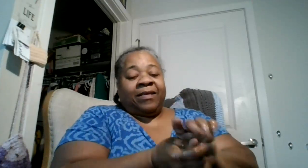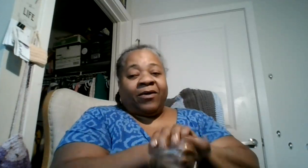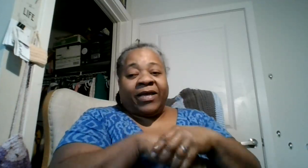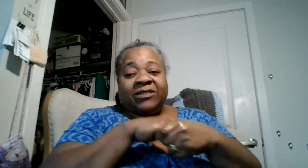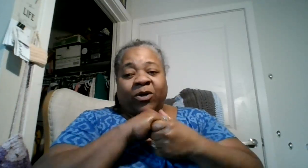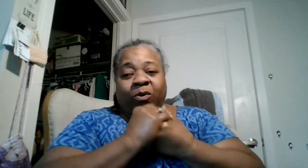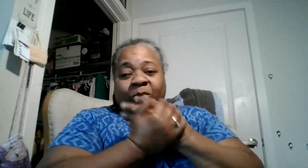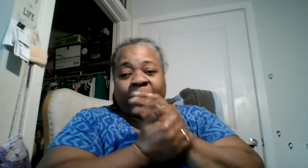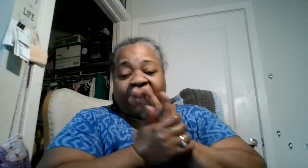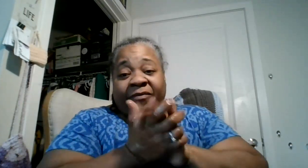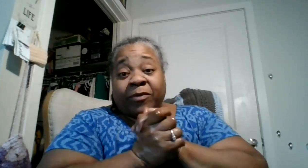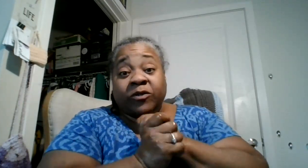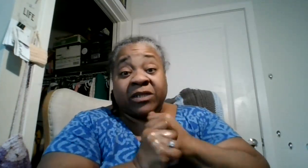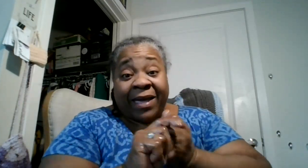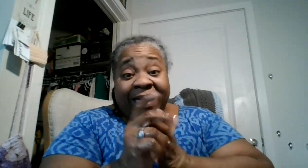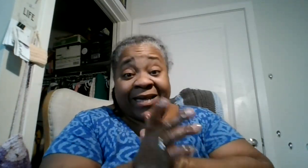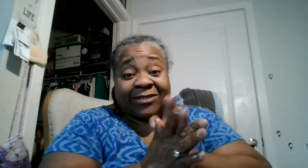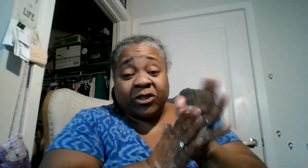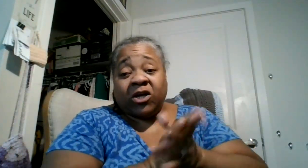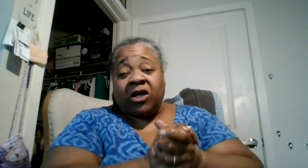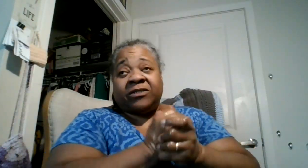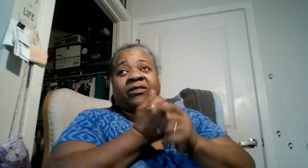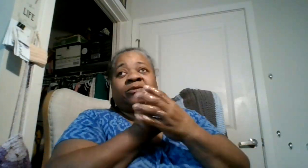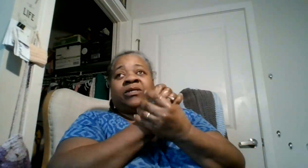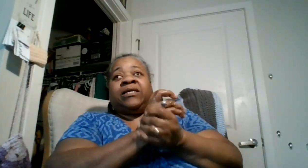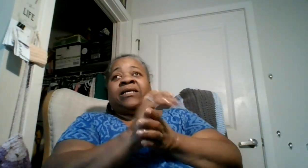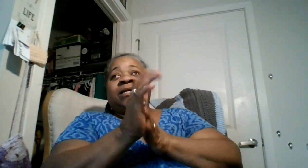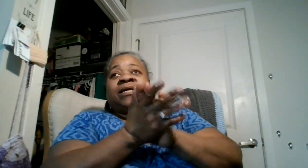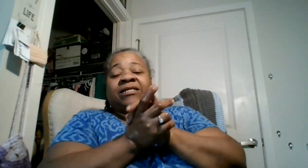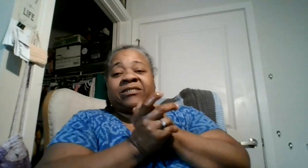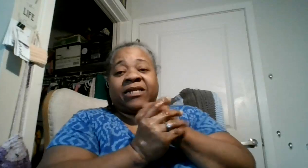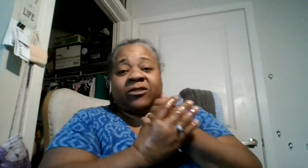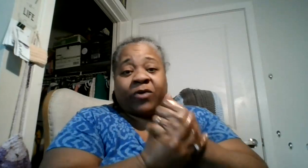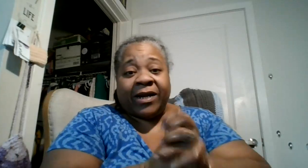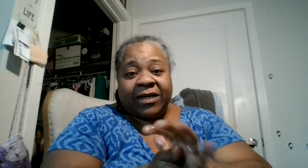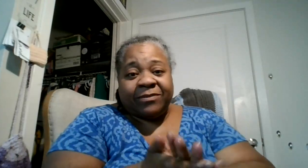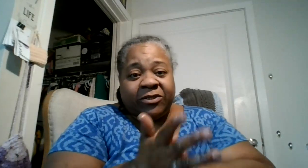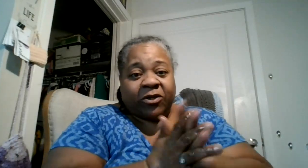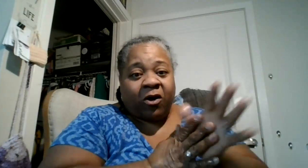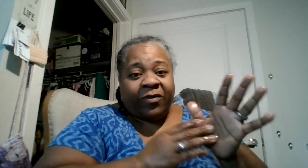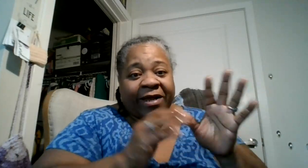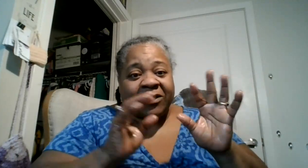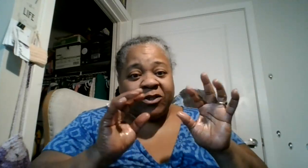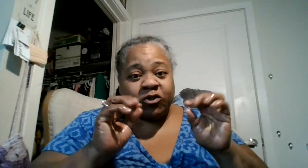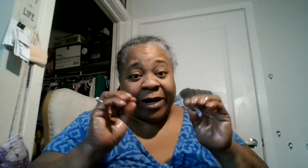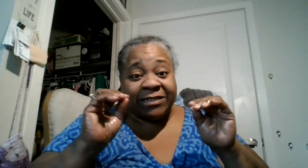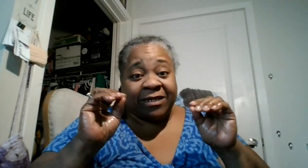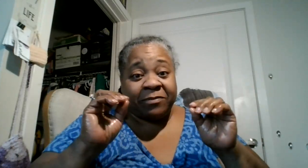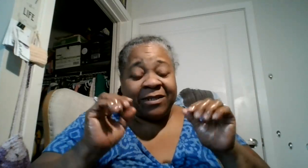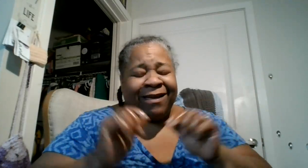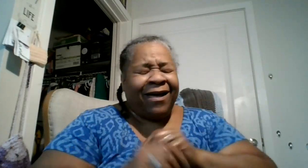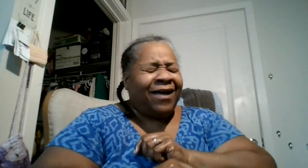Okay, so if I'm using my hands to talk to you, instead of dry lips, do you call that dry tips?